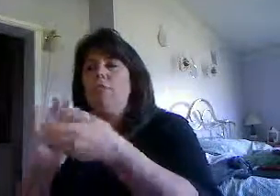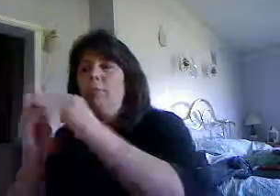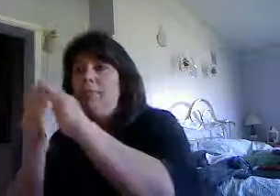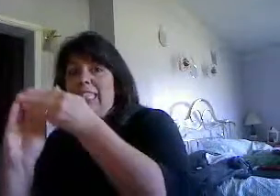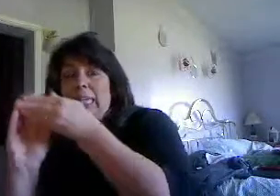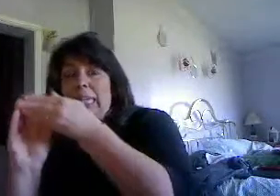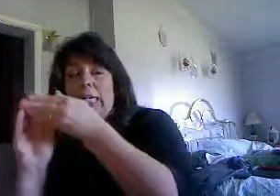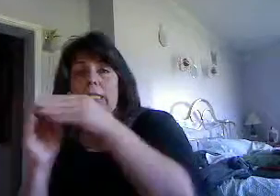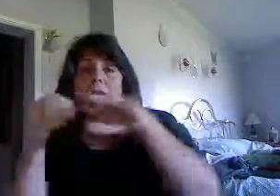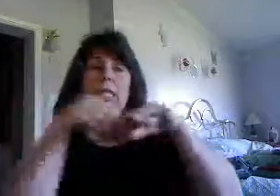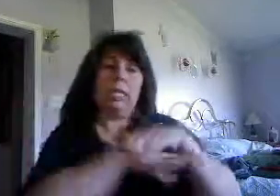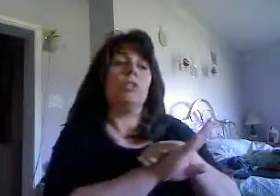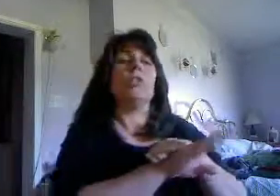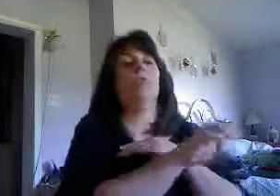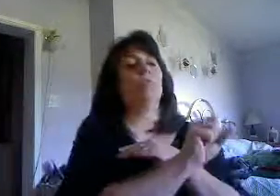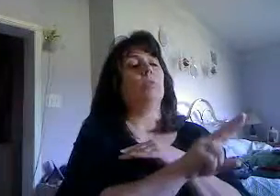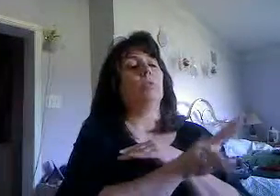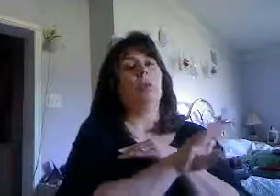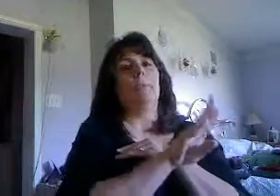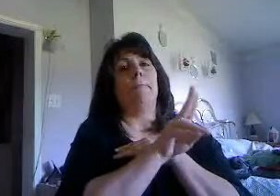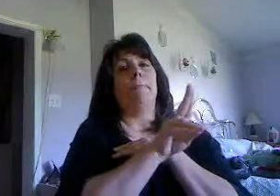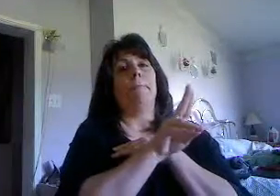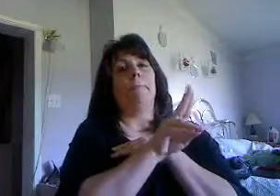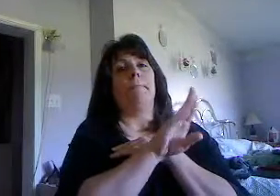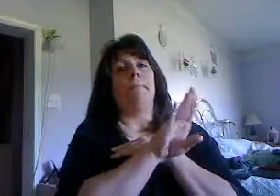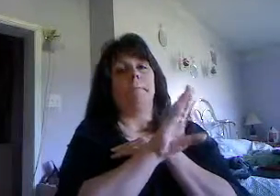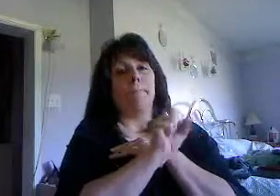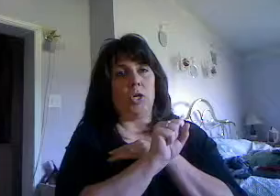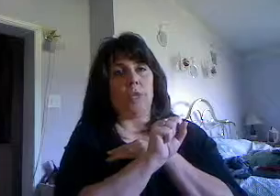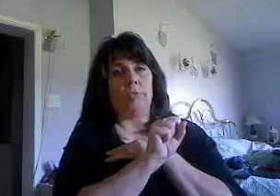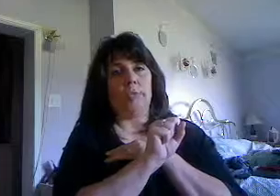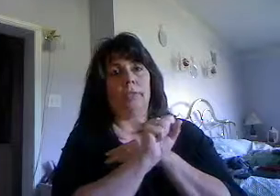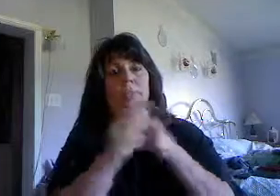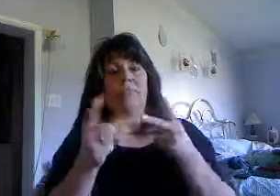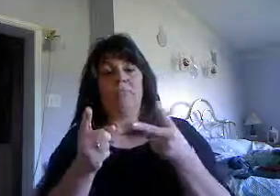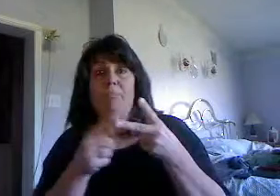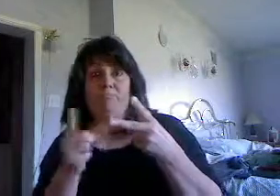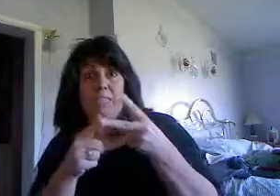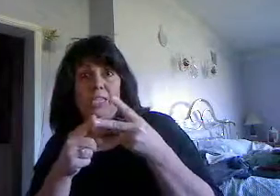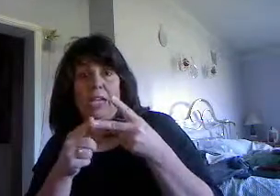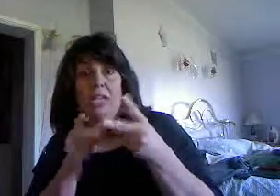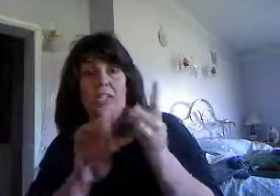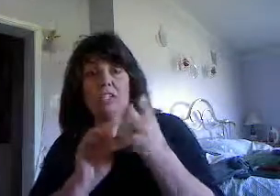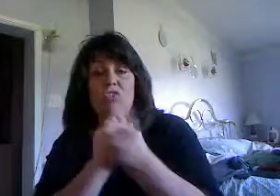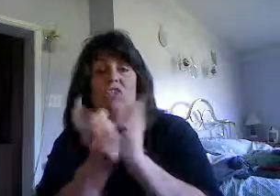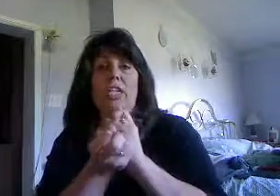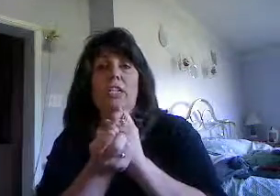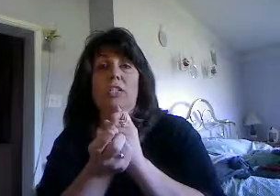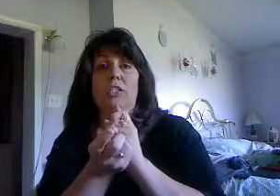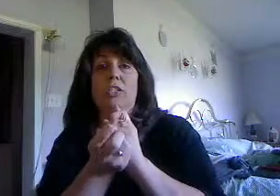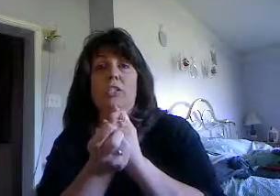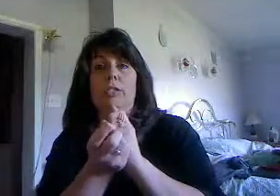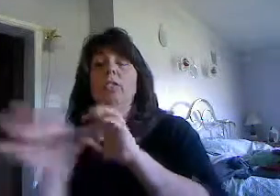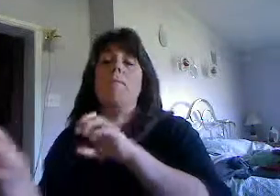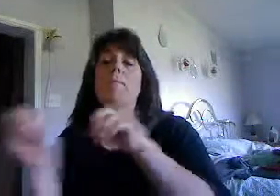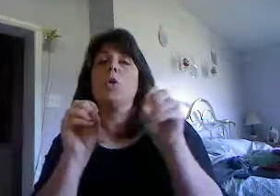into the suburbs. The second trend is the decentralization or out-movement of manufacturing employment